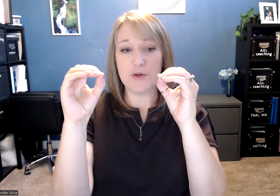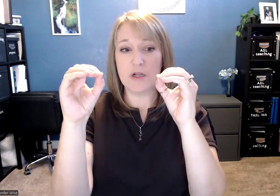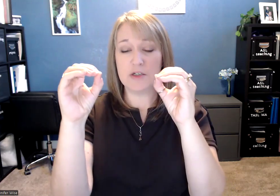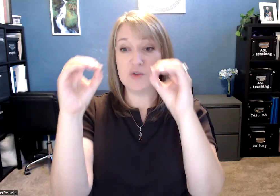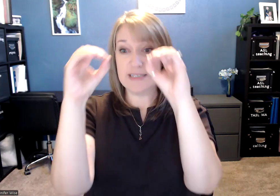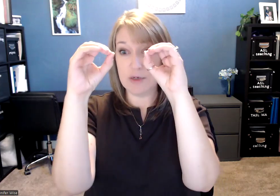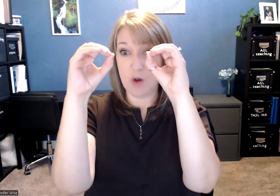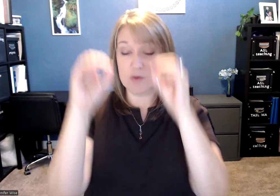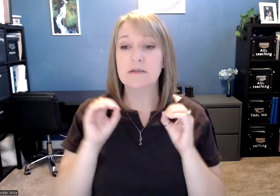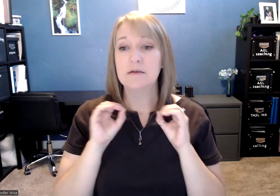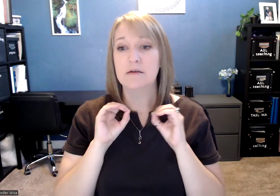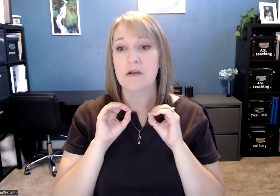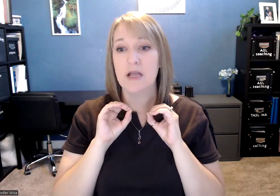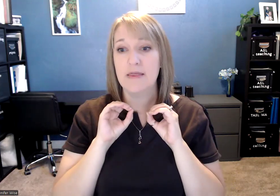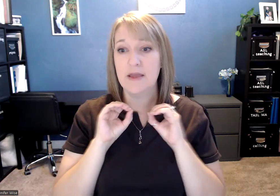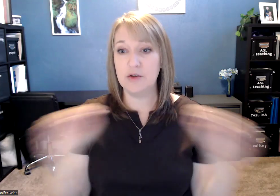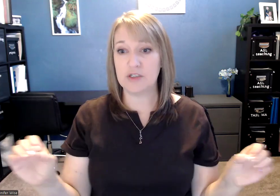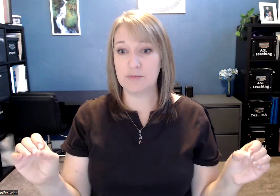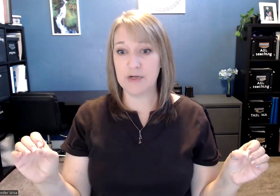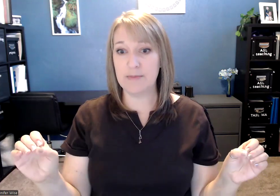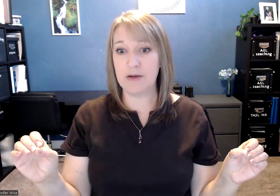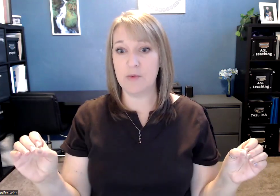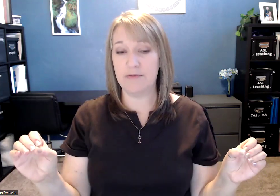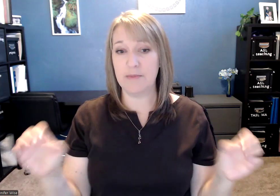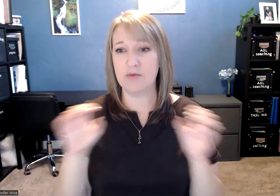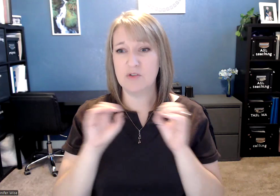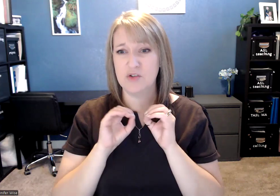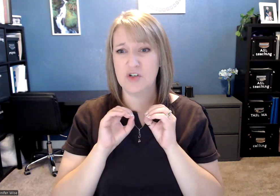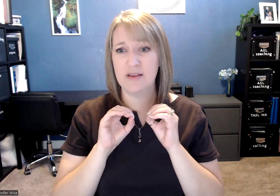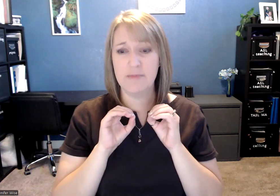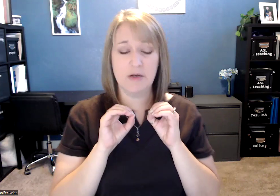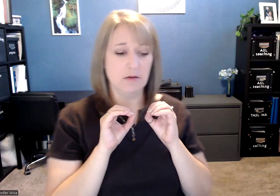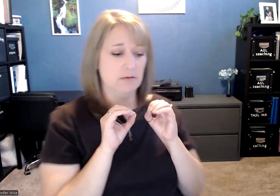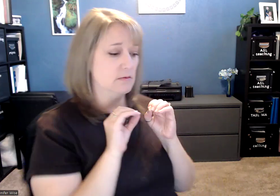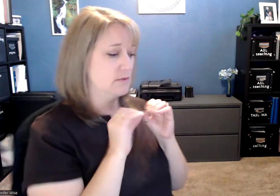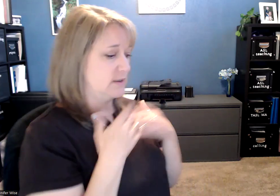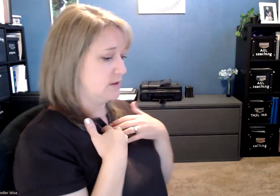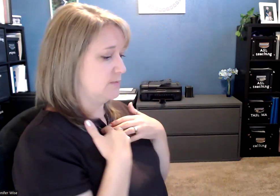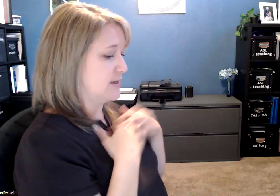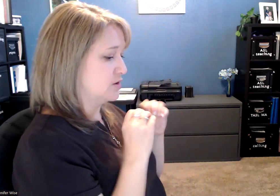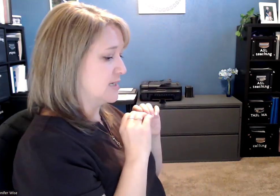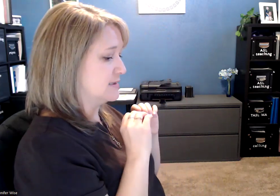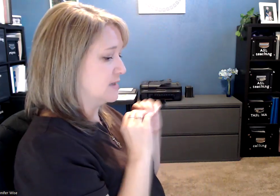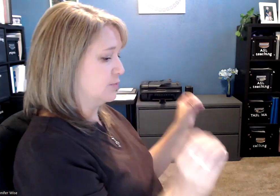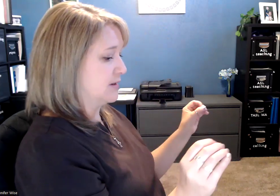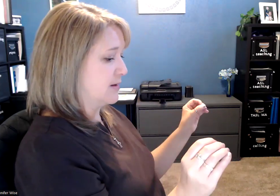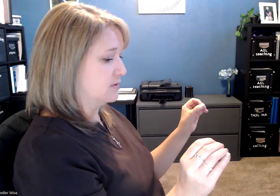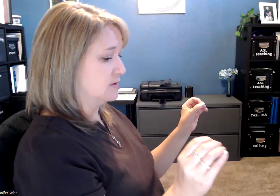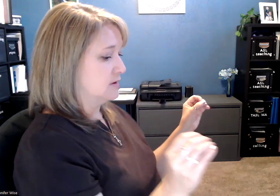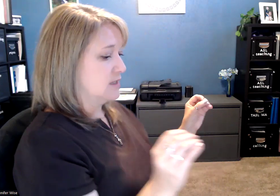want two zeros and then you just bring them out away from you. So you start in the middle, like by your chest, and you bring them out.